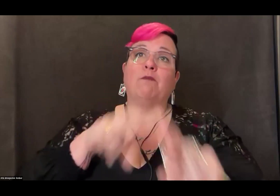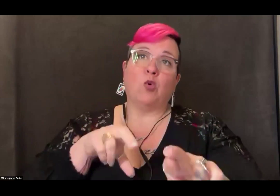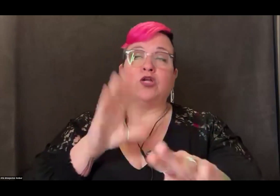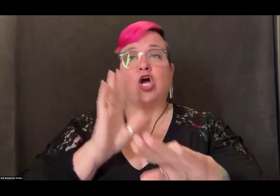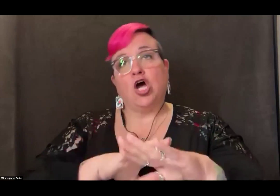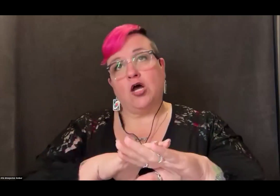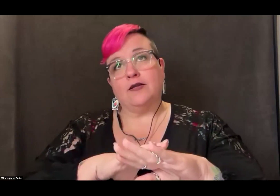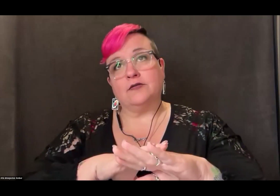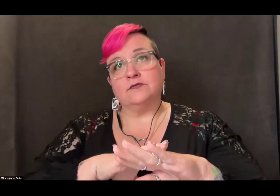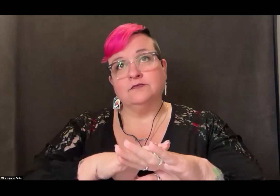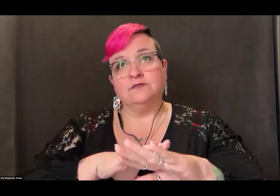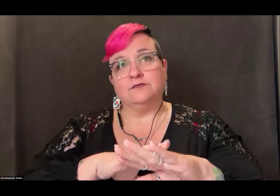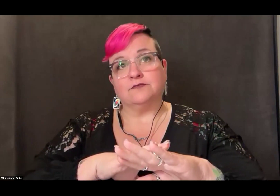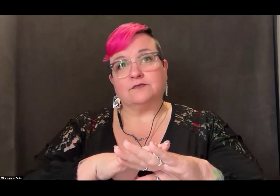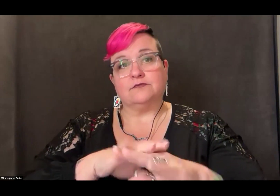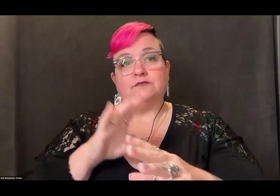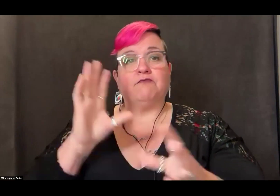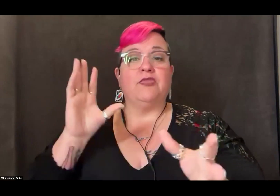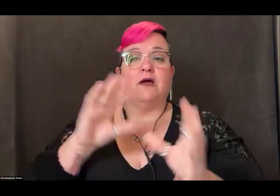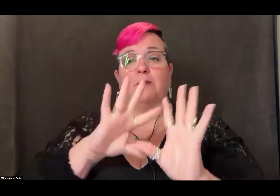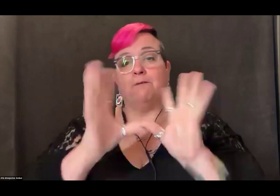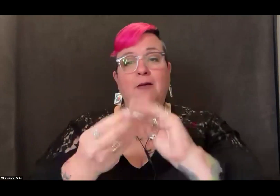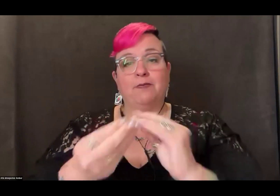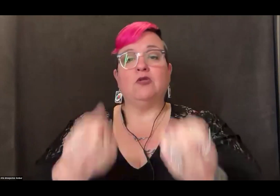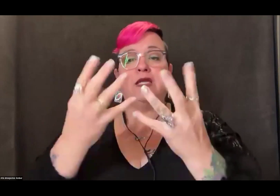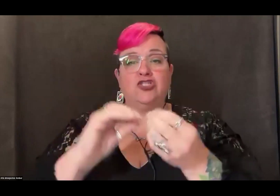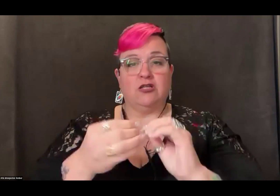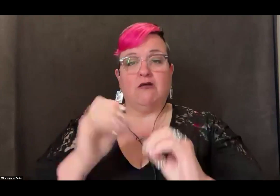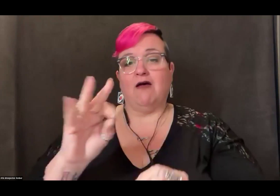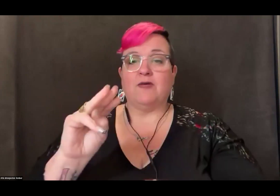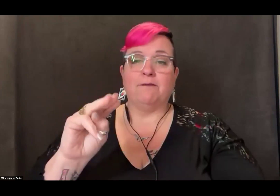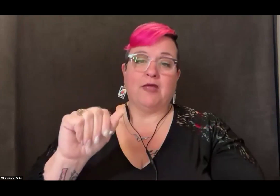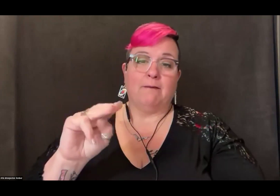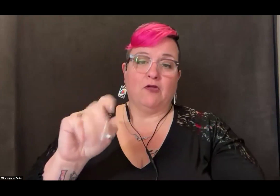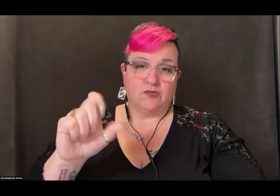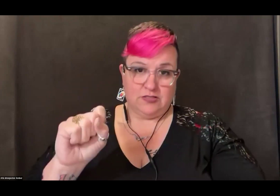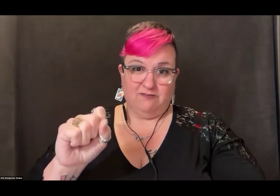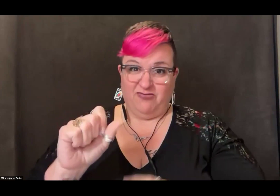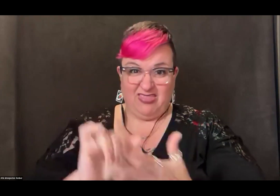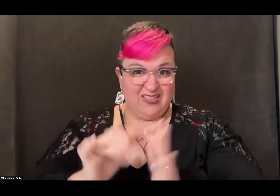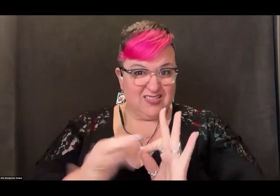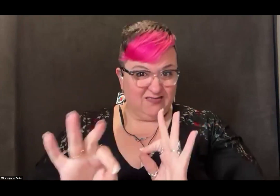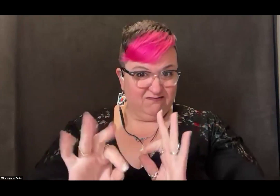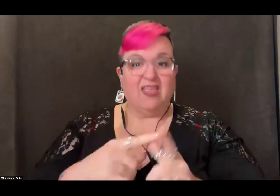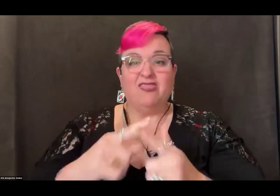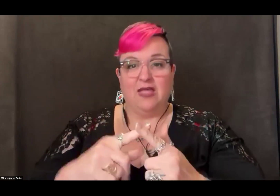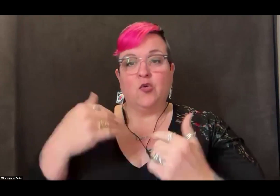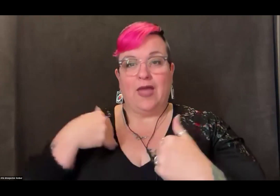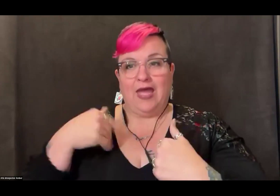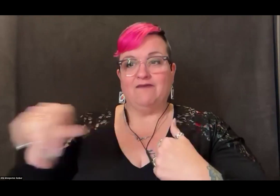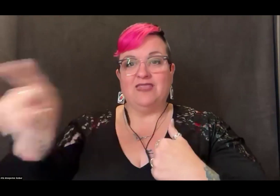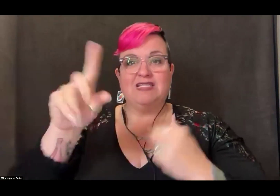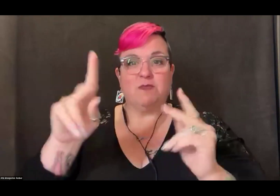on the population of mammals. Just that, and then you'll have these agents